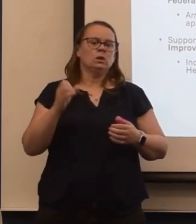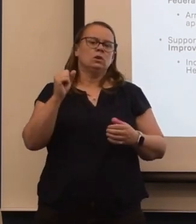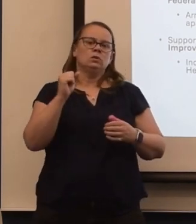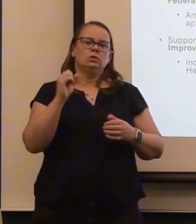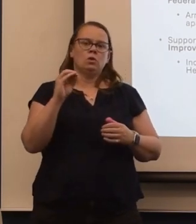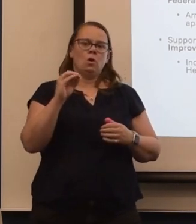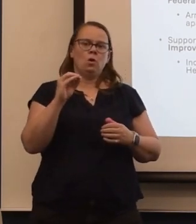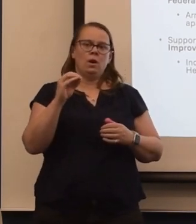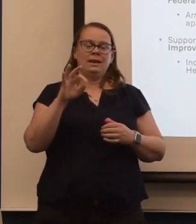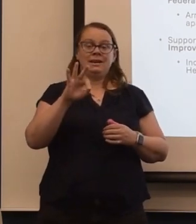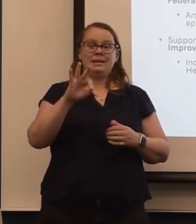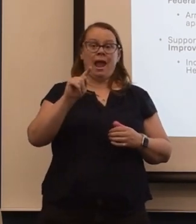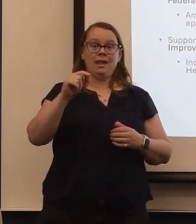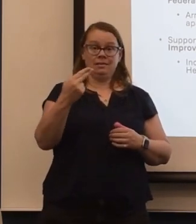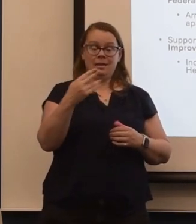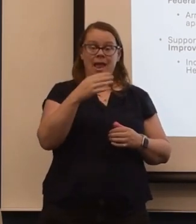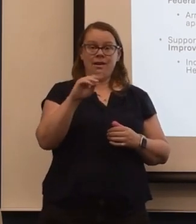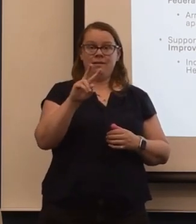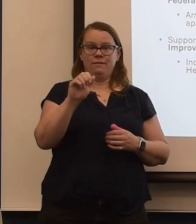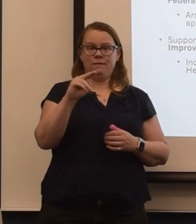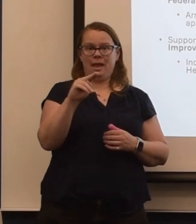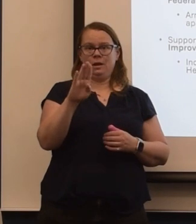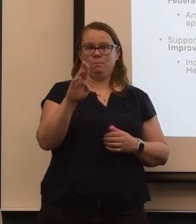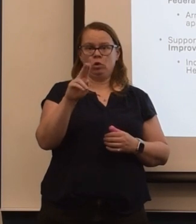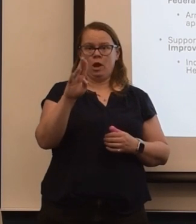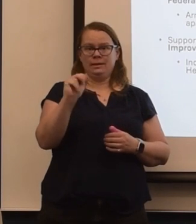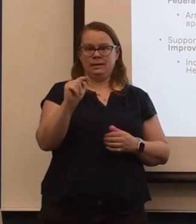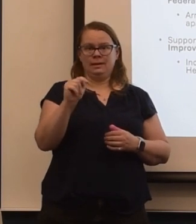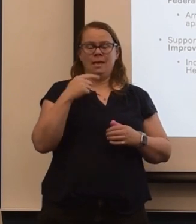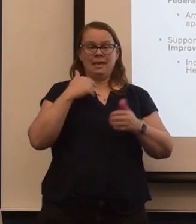So at 9th and Van Brunt, the athletic fields